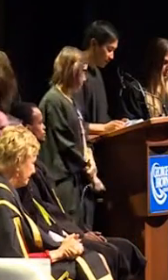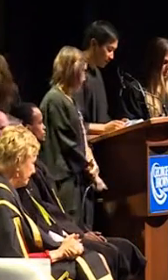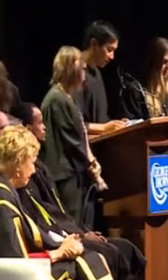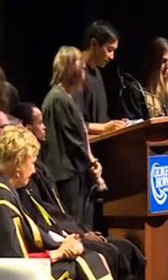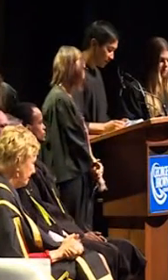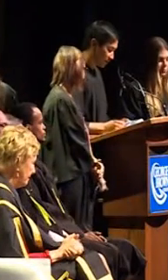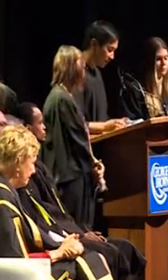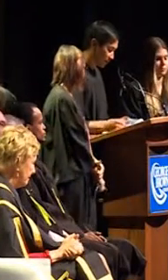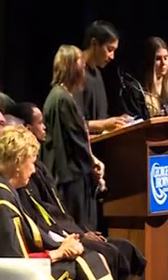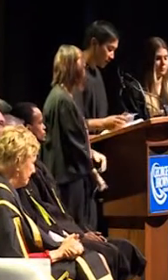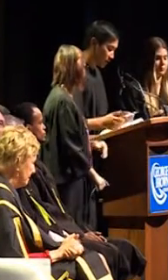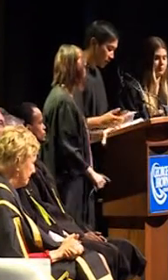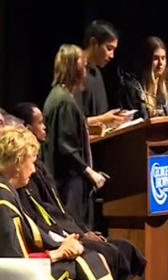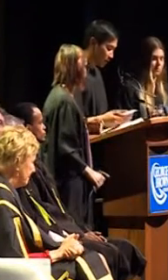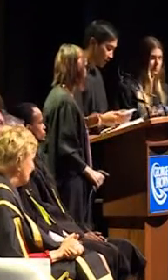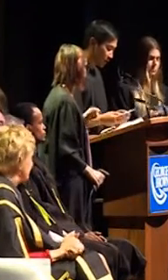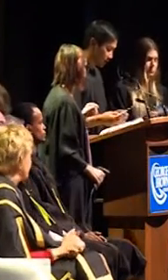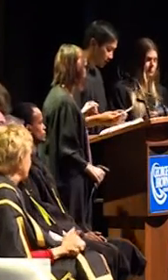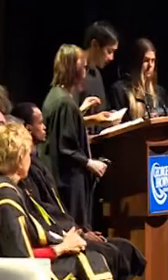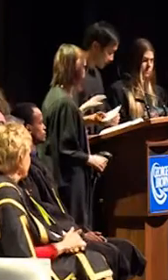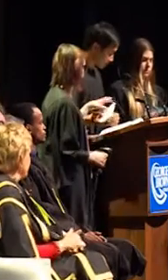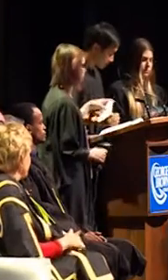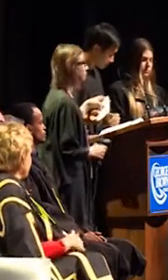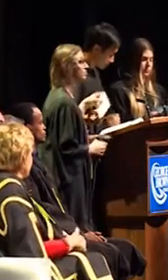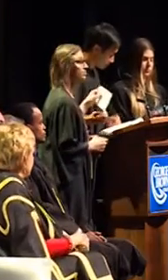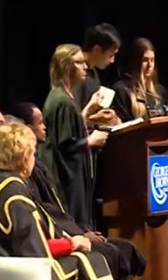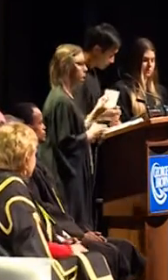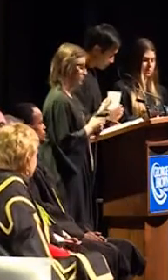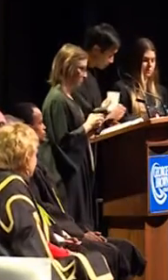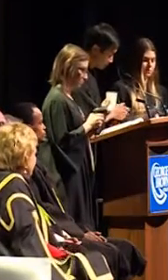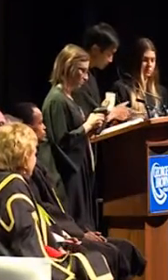Matthew Joseph Arrigo, with honors.